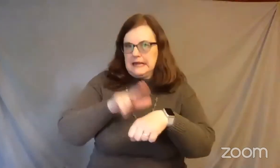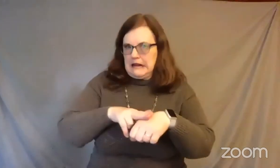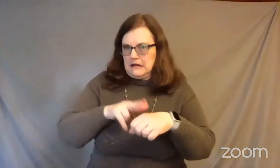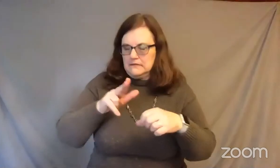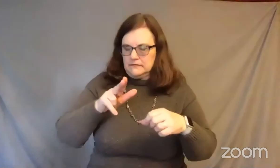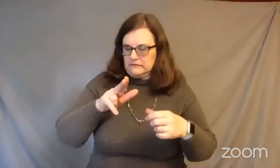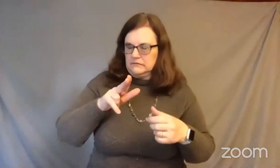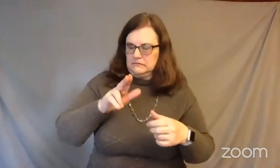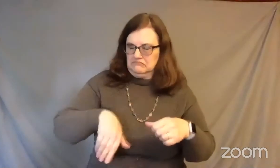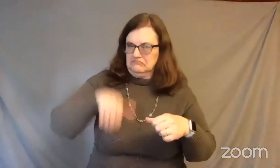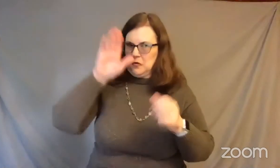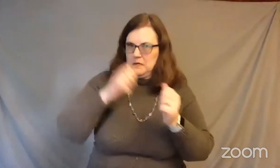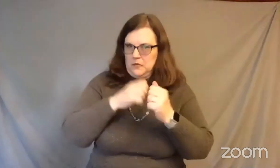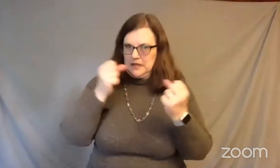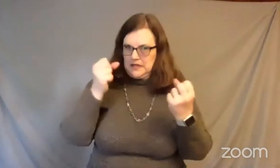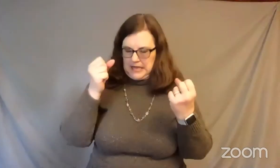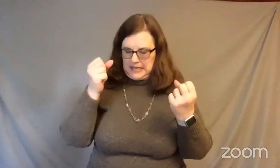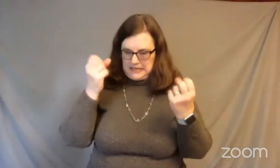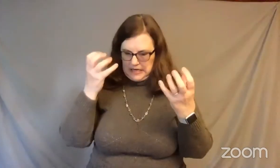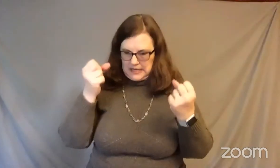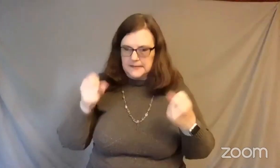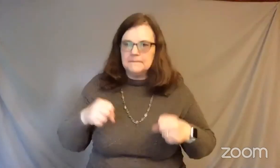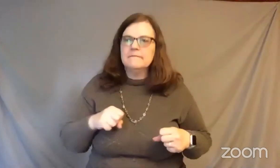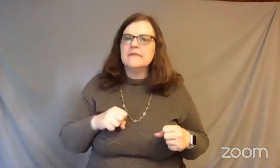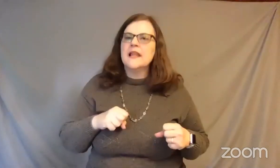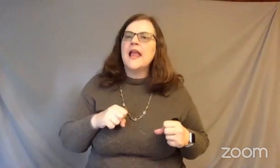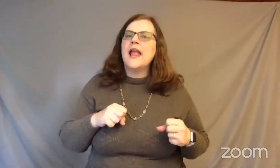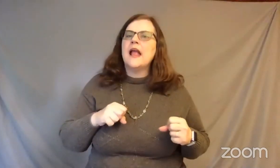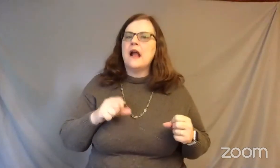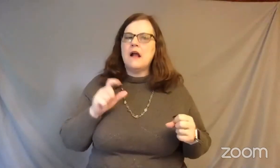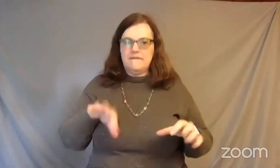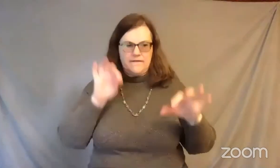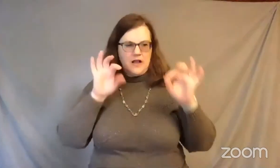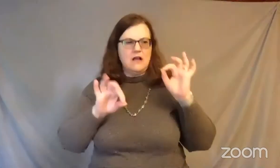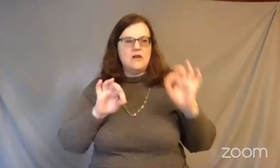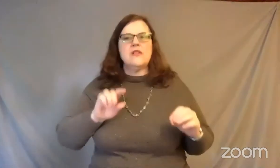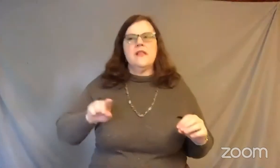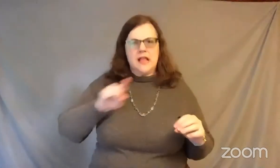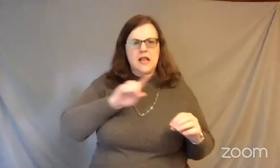Previously, we looked at children who were deaf, who were acquiring sign language natively.